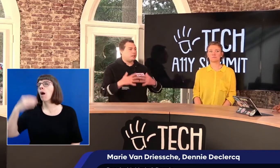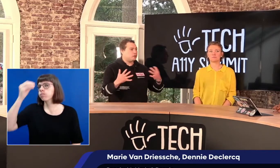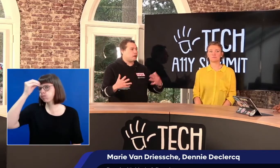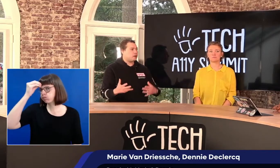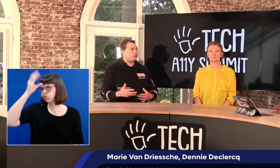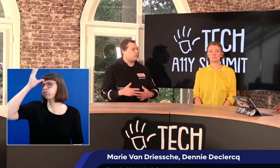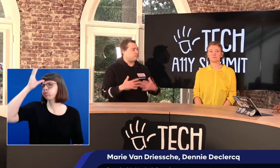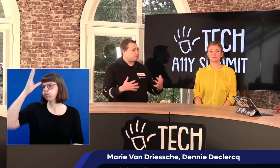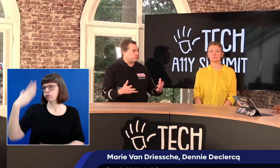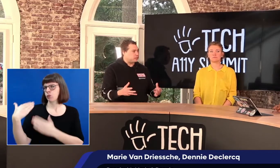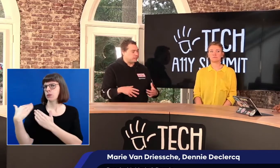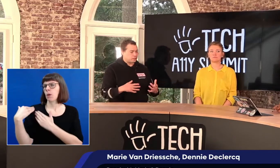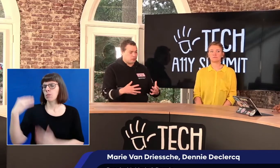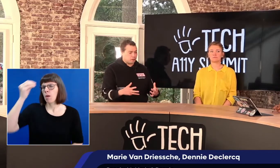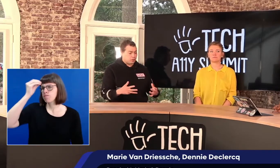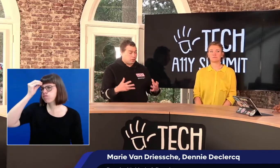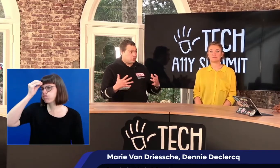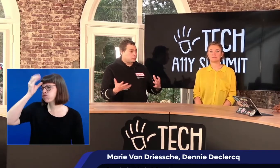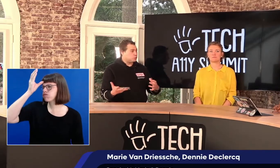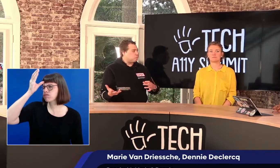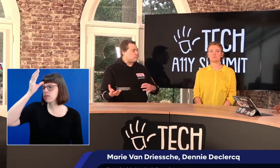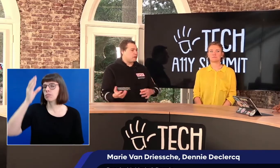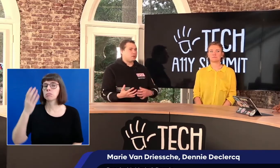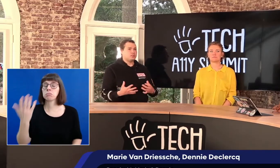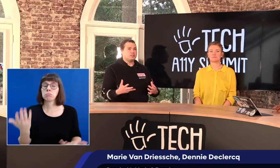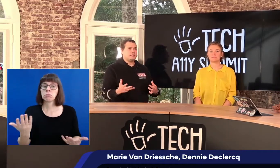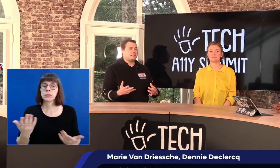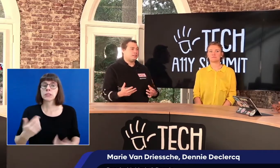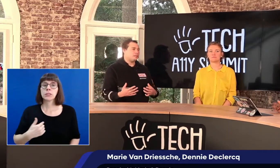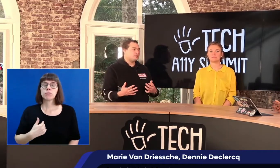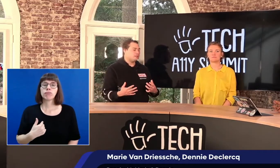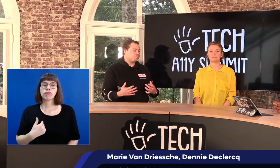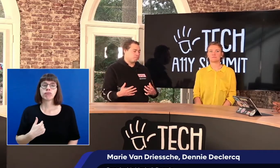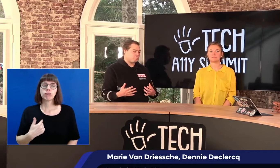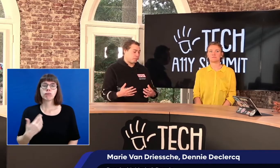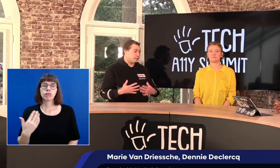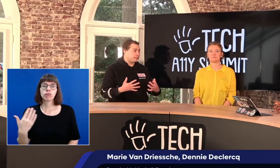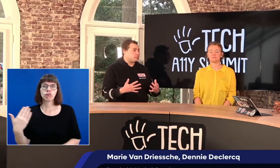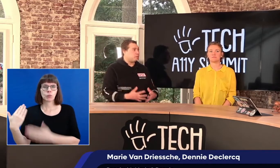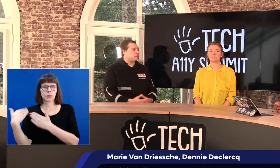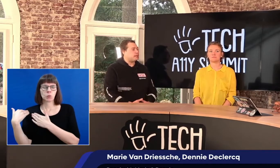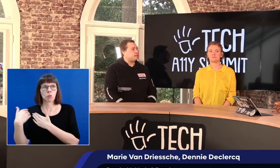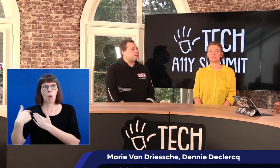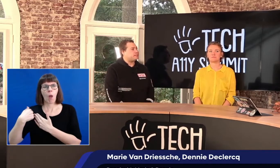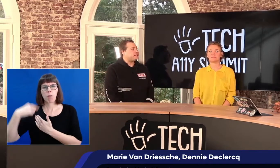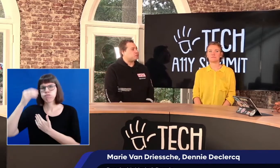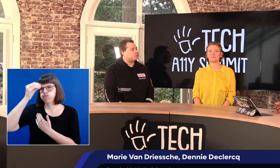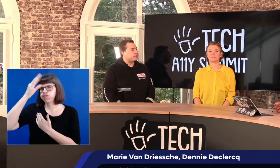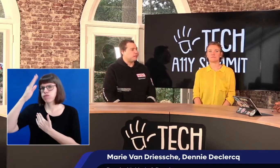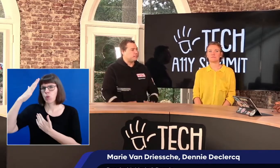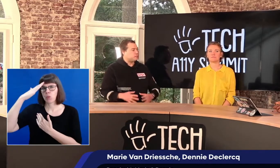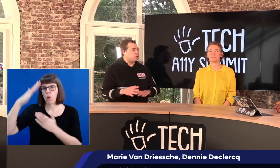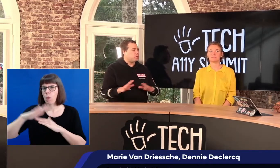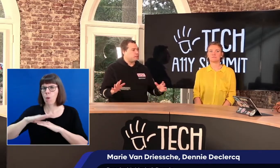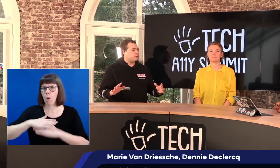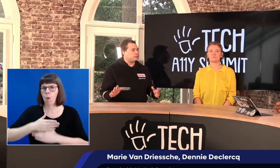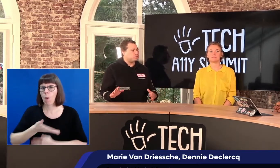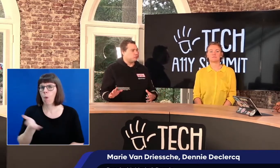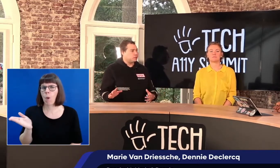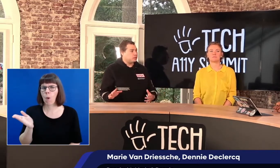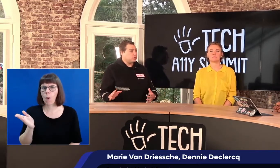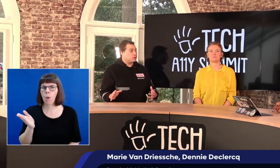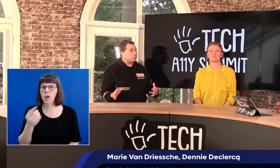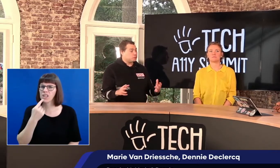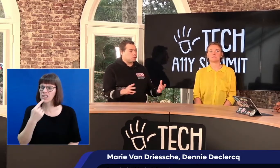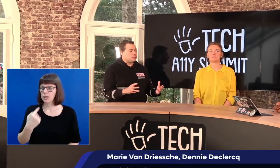it, now I call it web design. In a role, some people are considered as an expert, and if they say something, it's the one and only